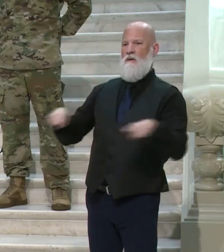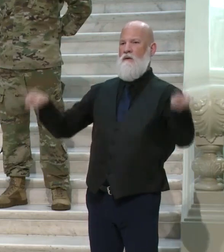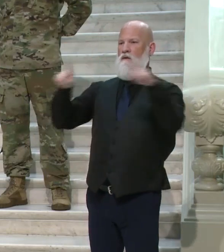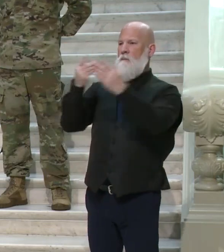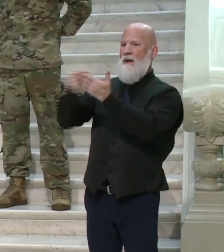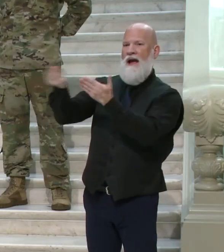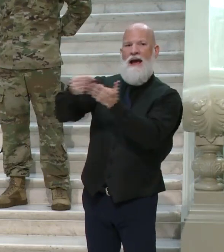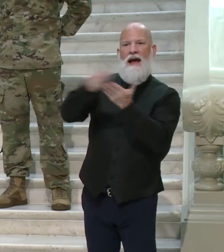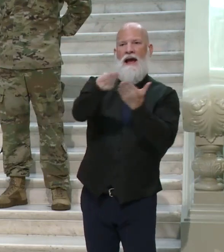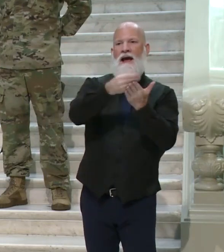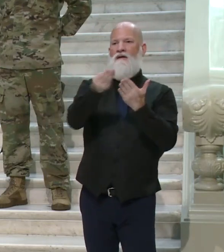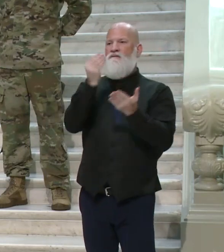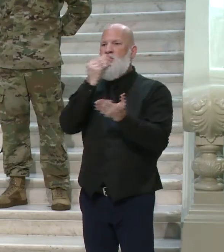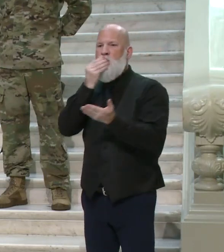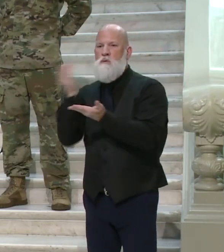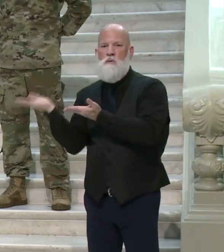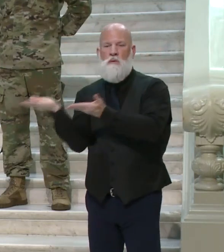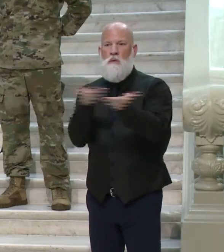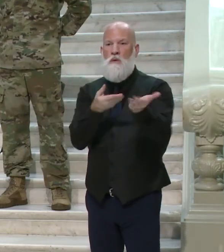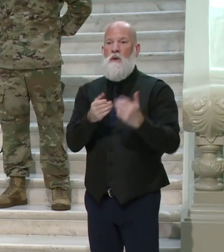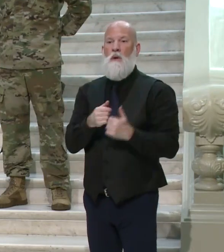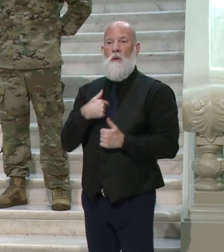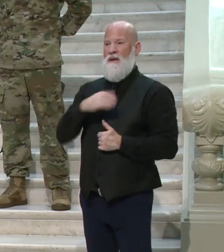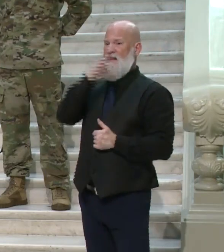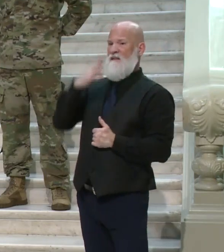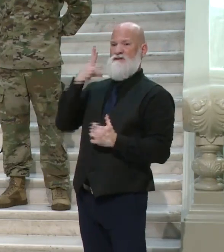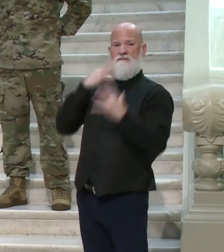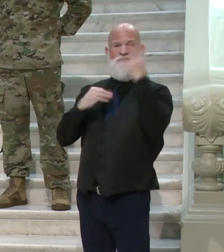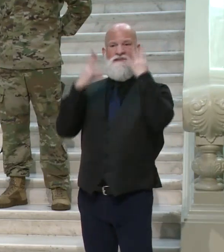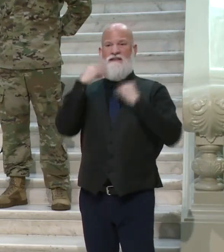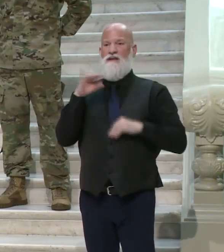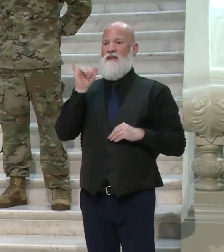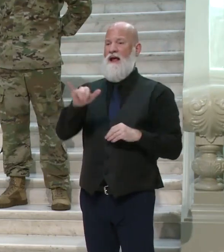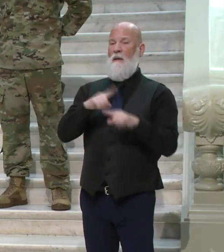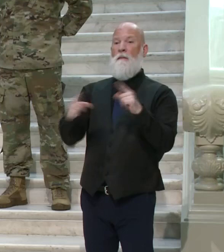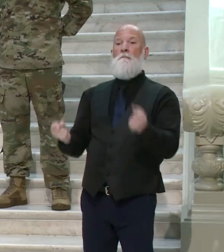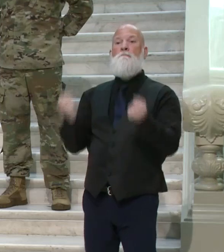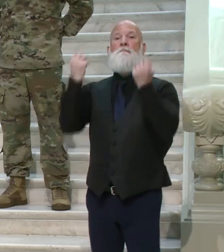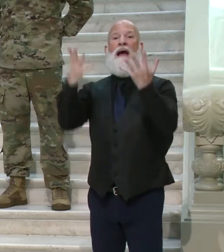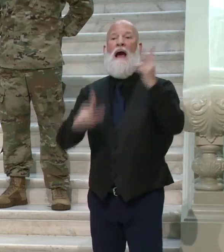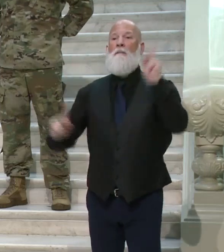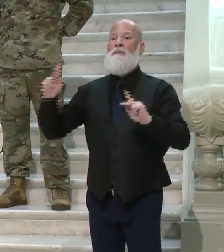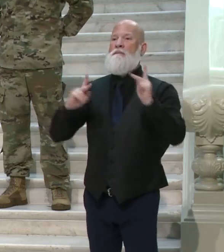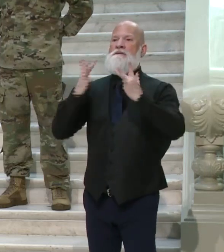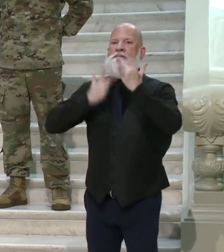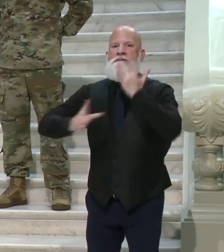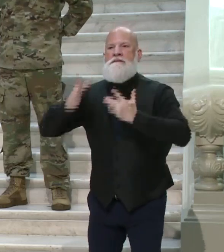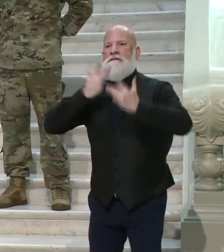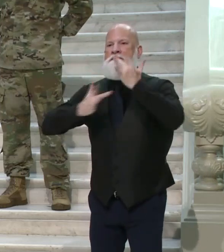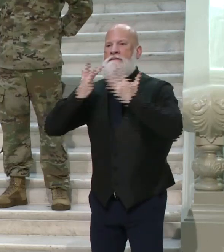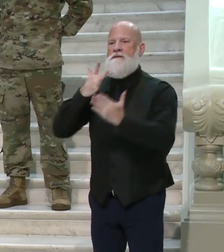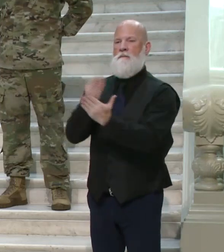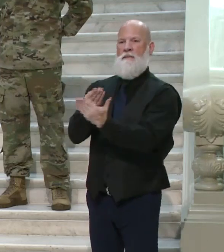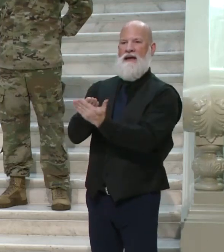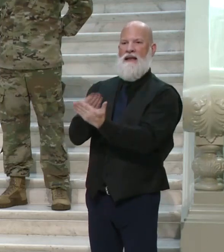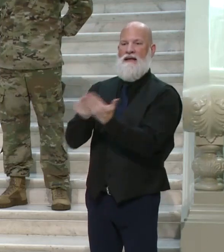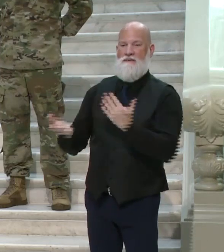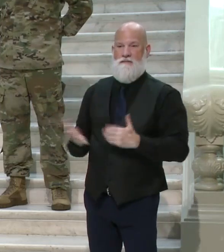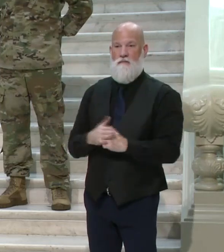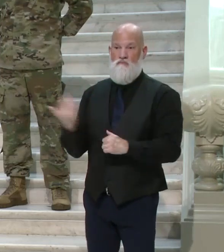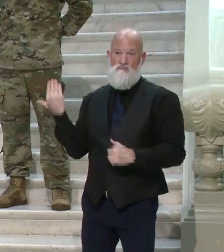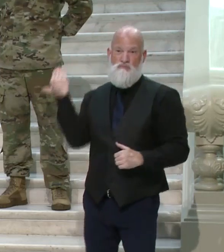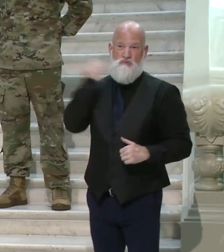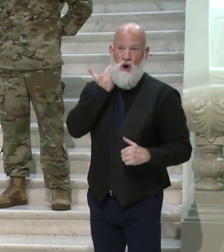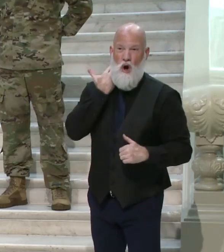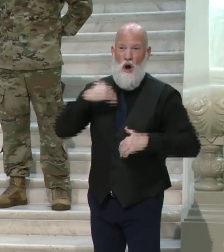before. But we also have people on the verge of losing everything, and when that happens, people do desperate things. And if people are